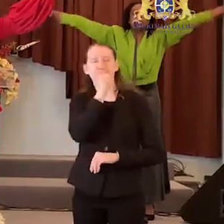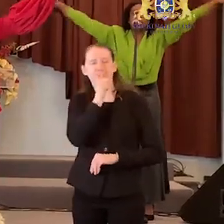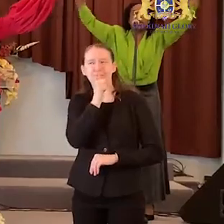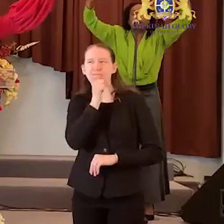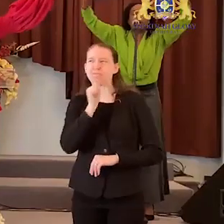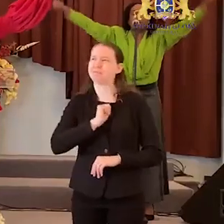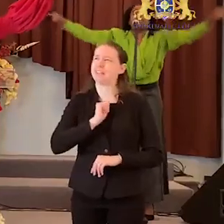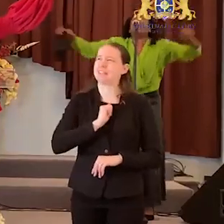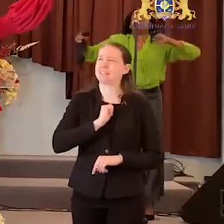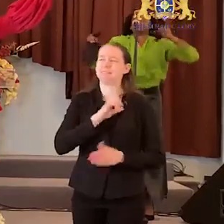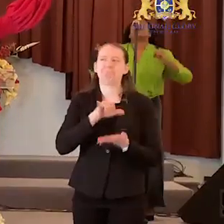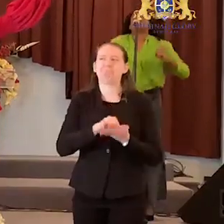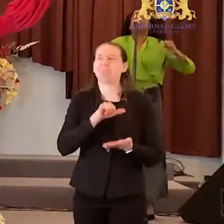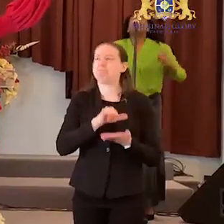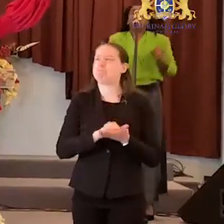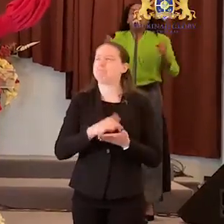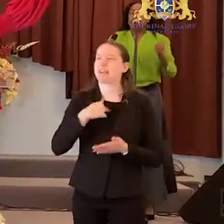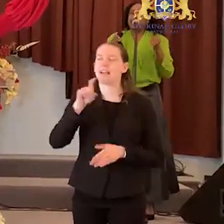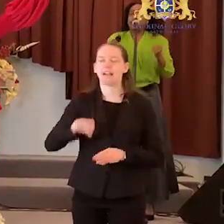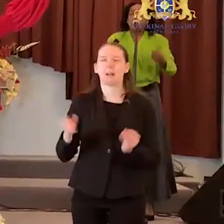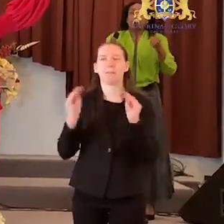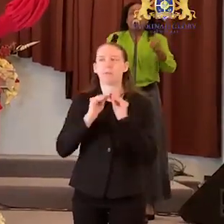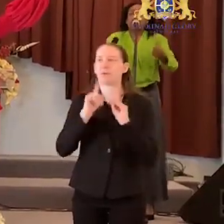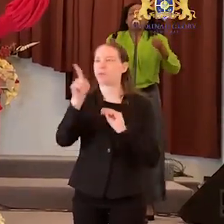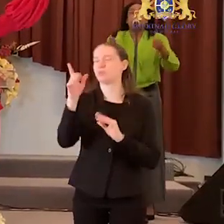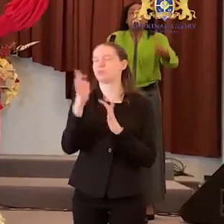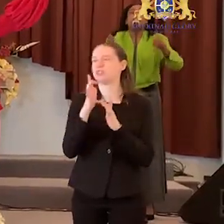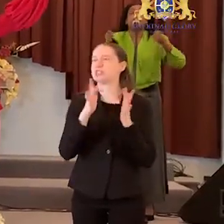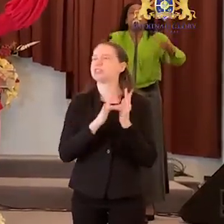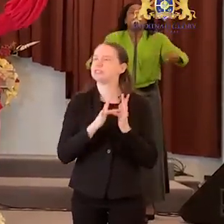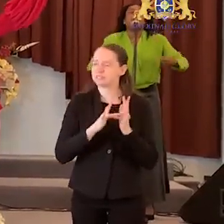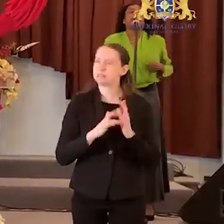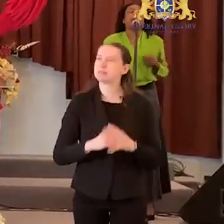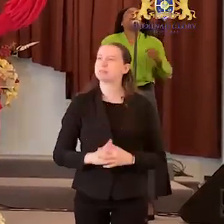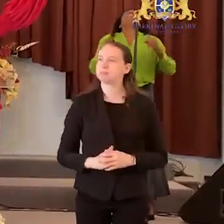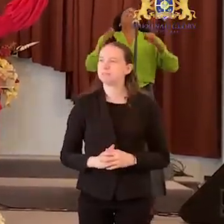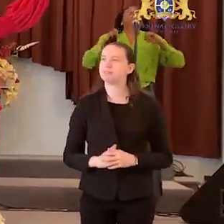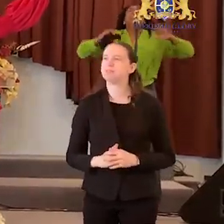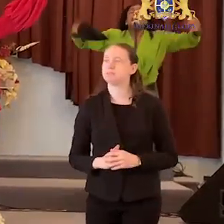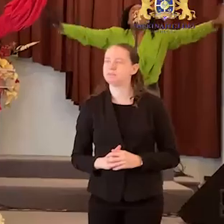I need more of you, Jesus.